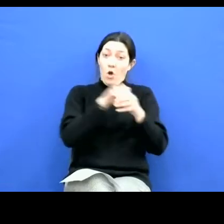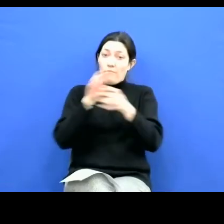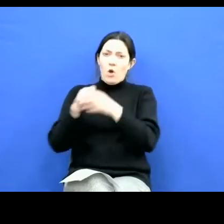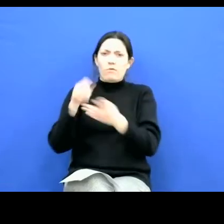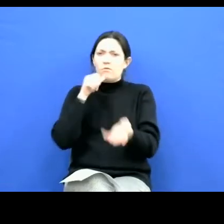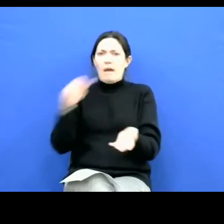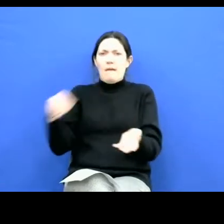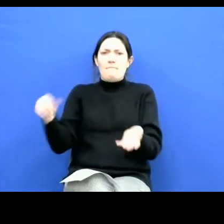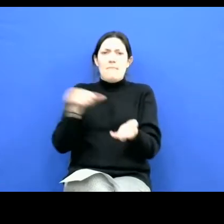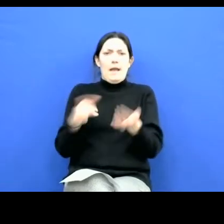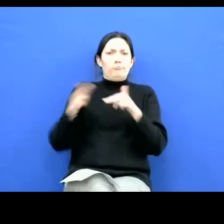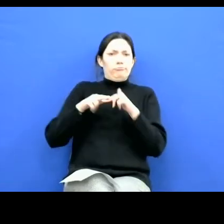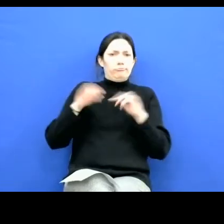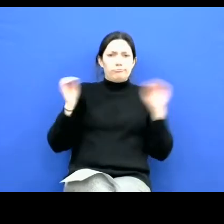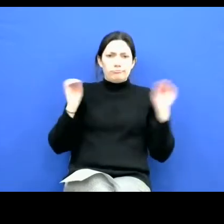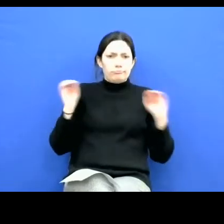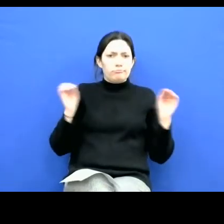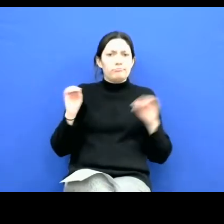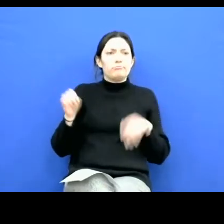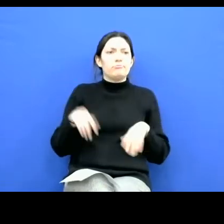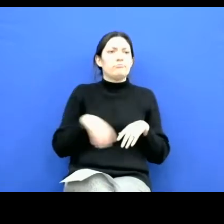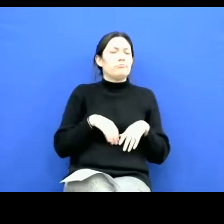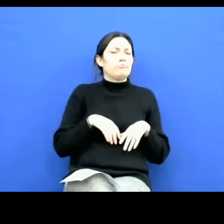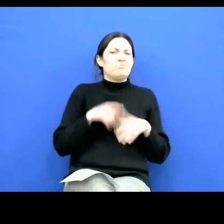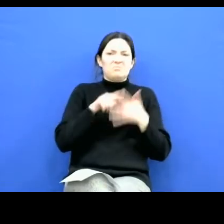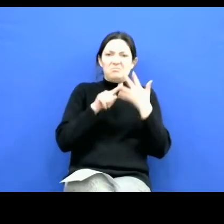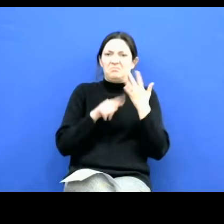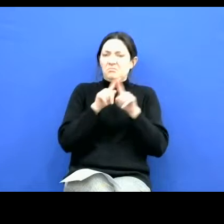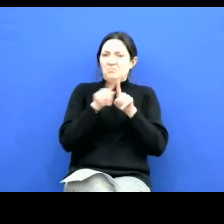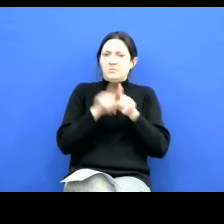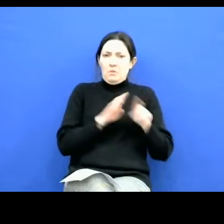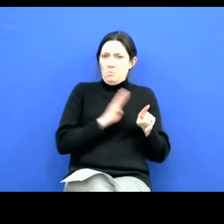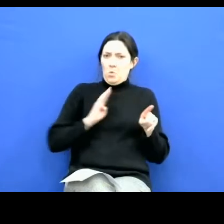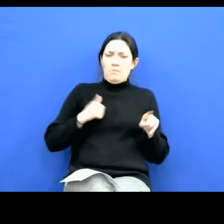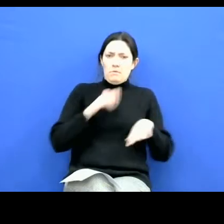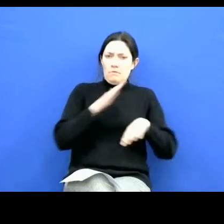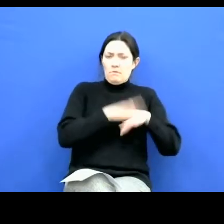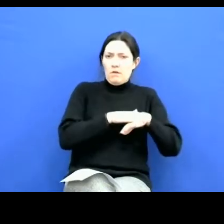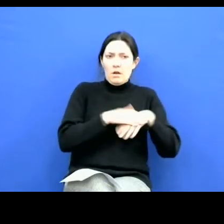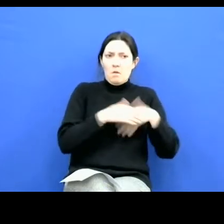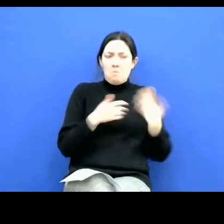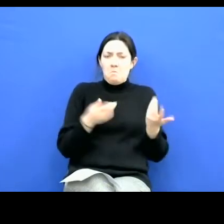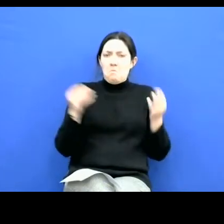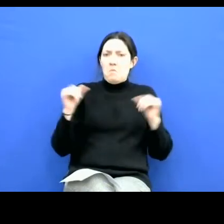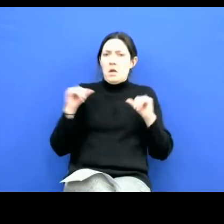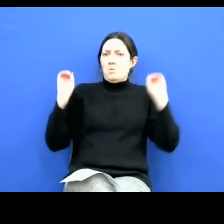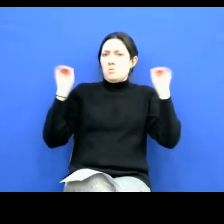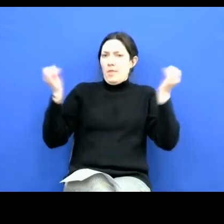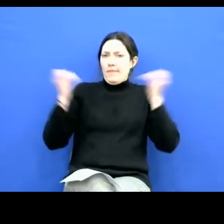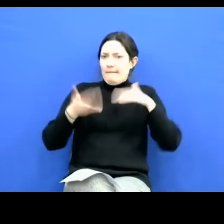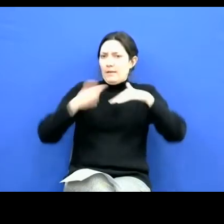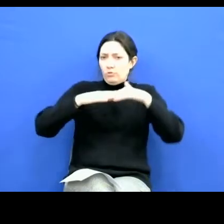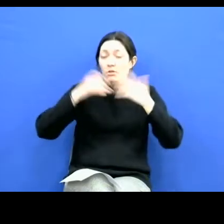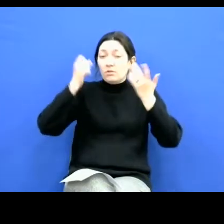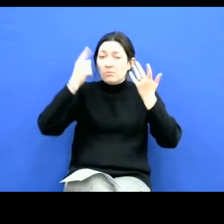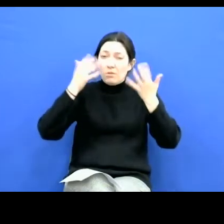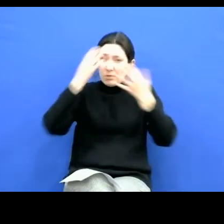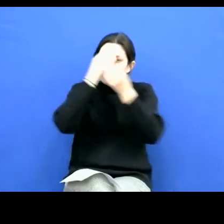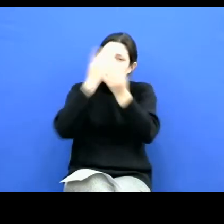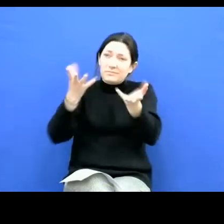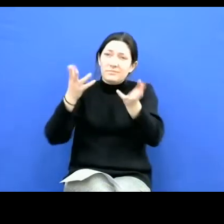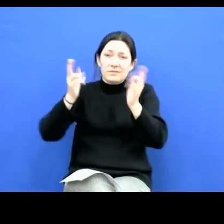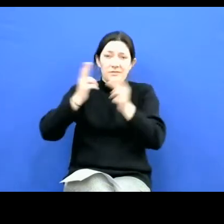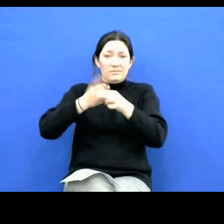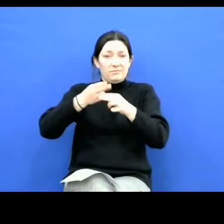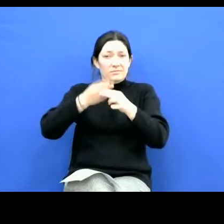board, the historical site committee, the sustainability committee. I hope we as a town realize how fortunate we are to have